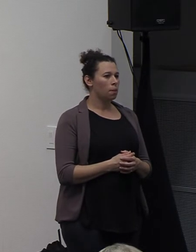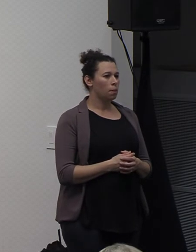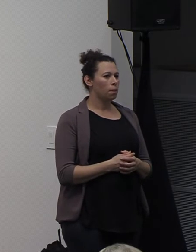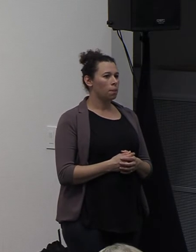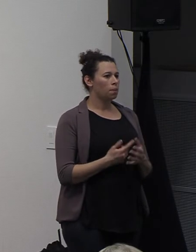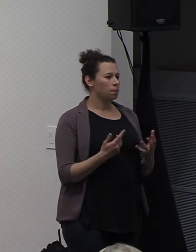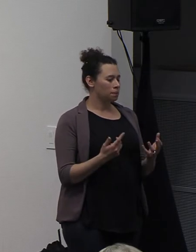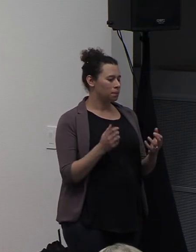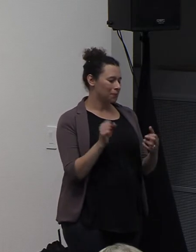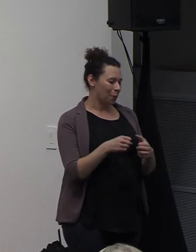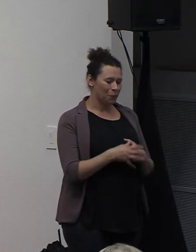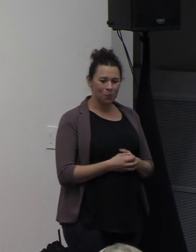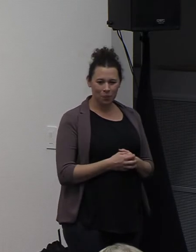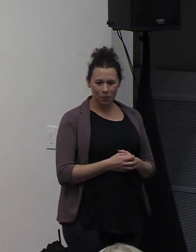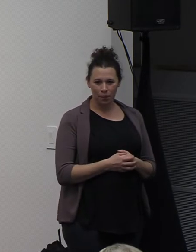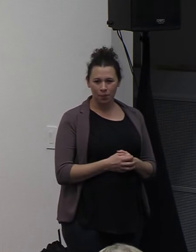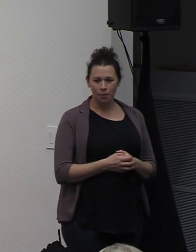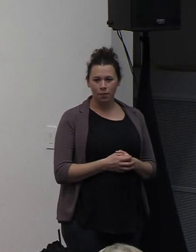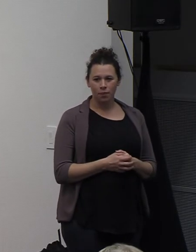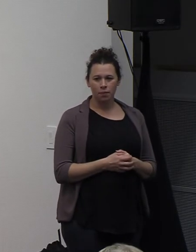yeah, and